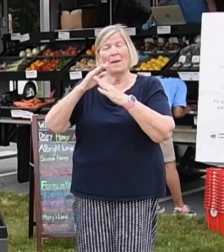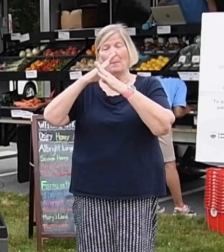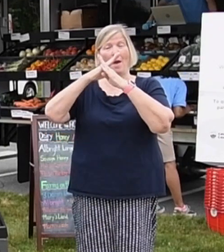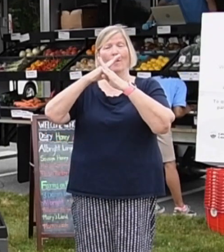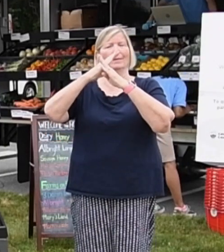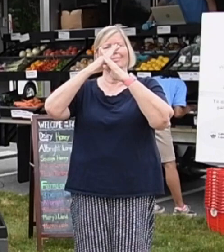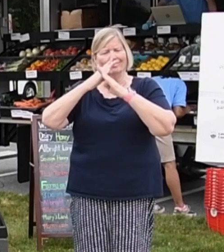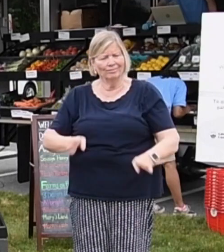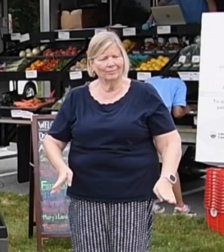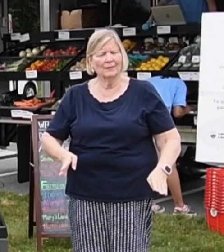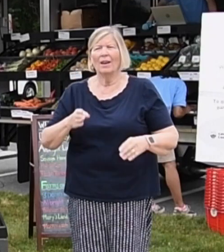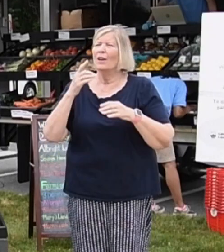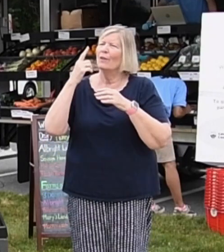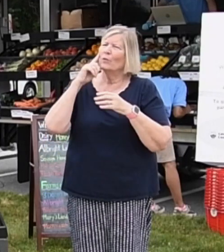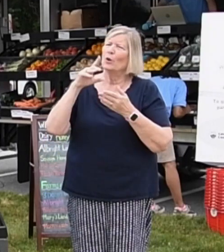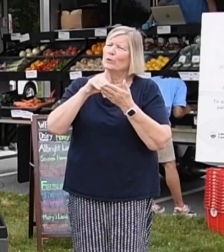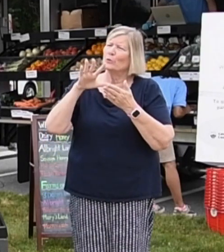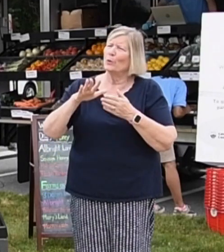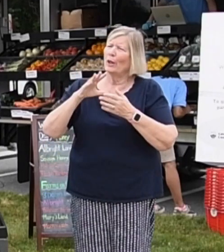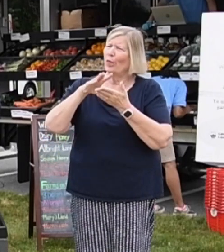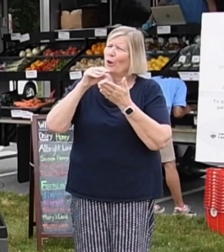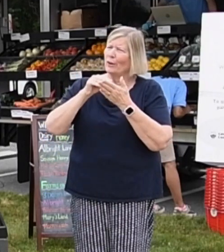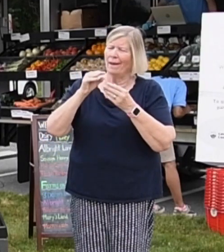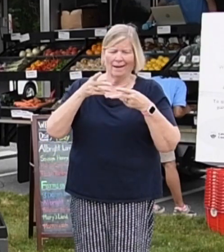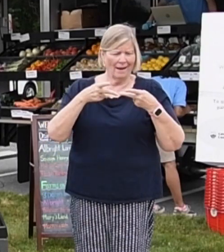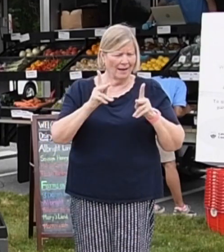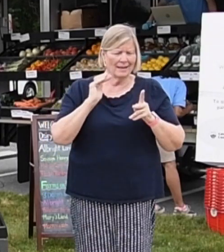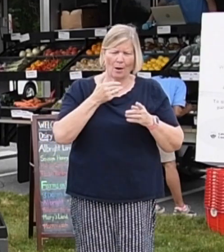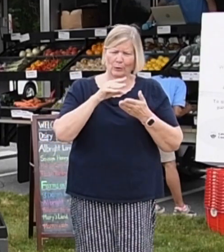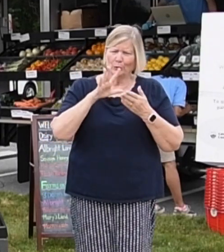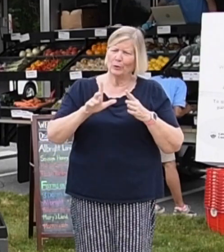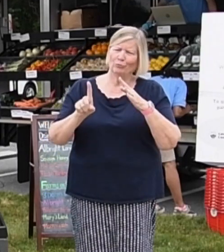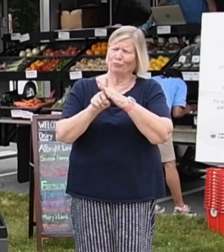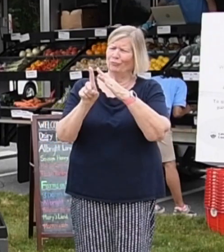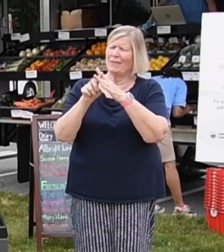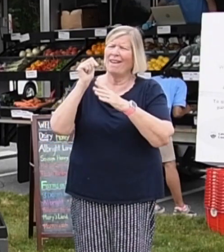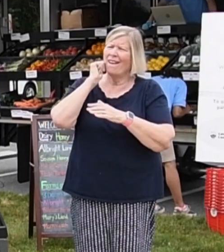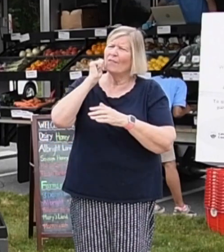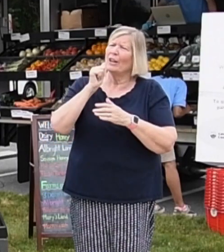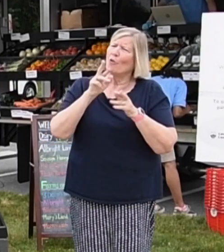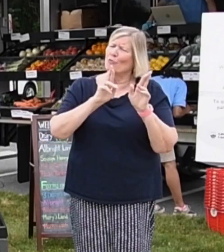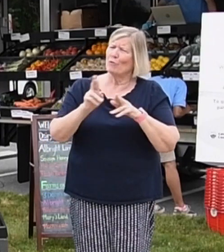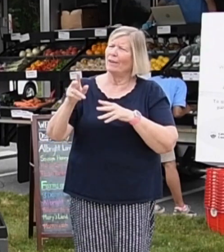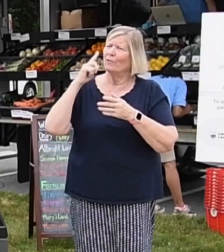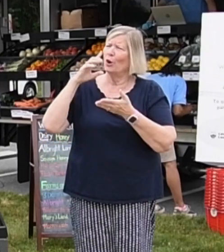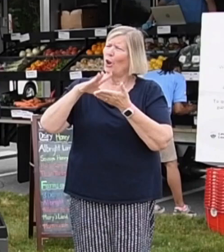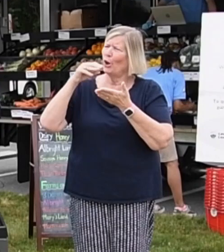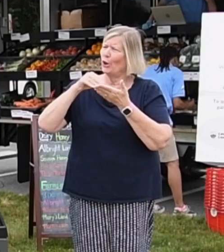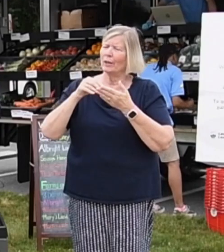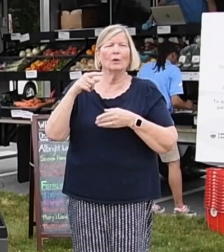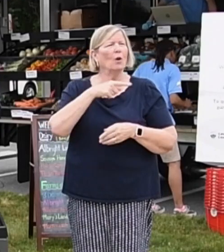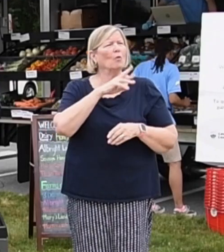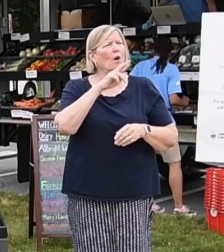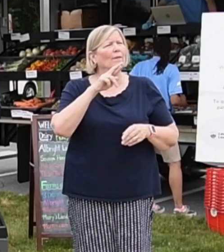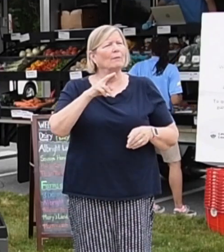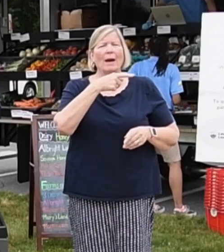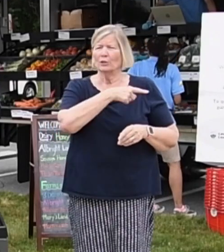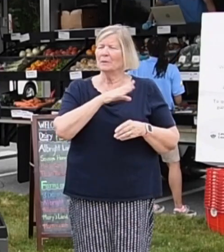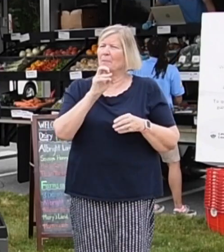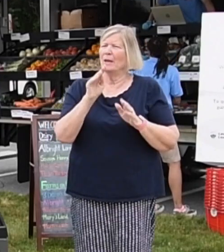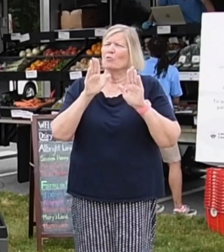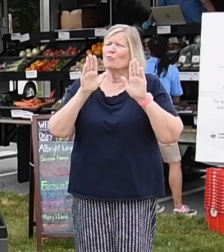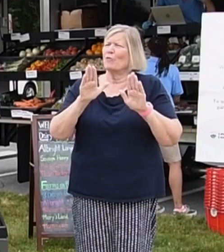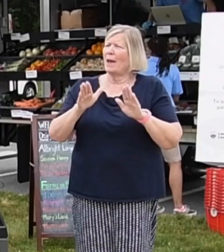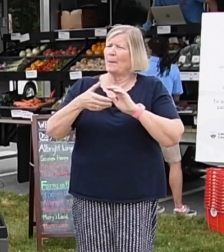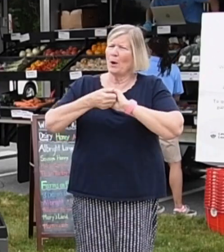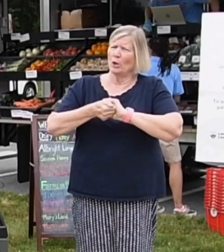student learning and enables our students to show up ready to learn each and every day. Roving Radish has been a great partner